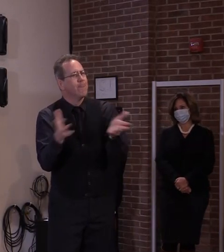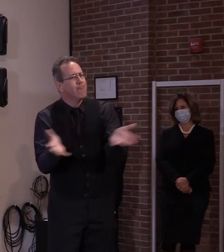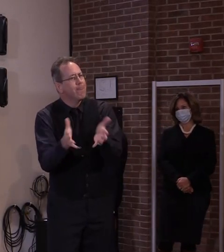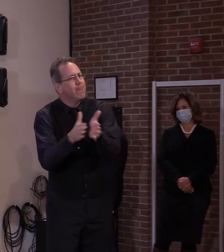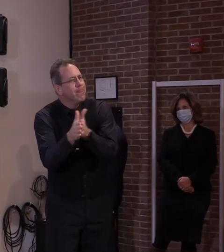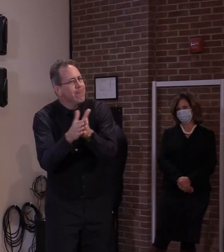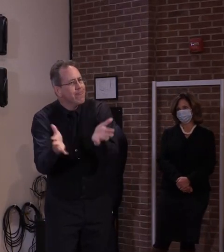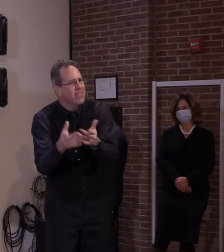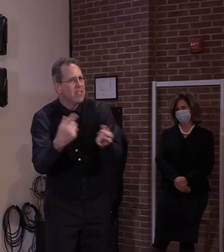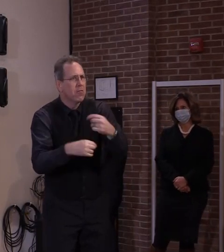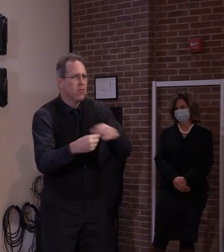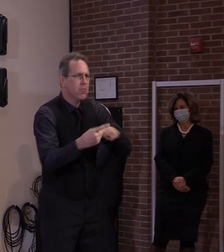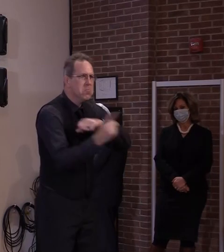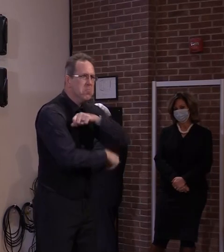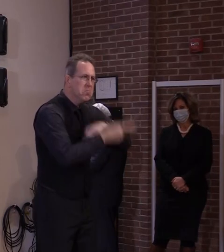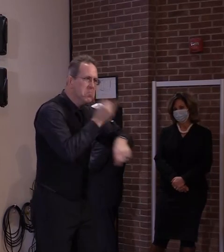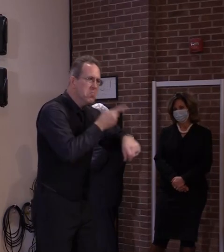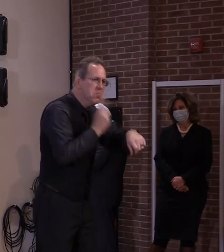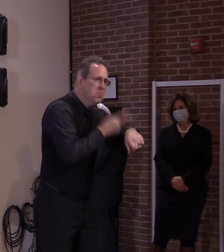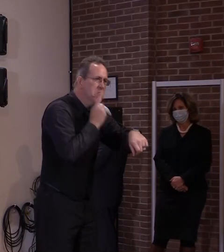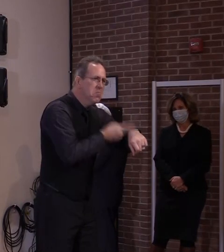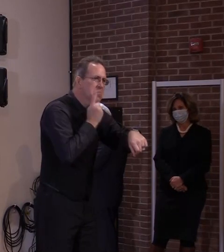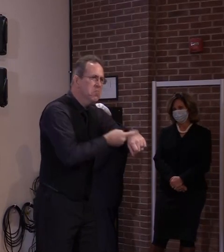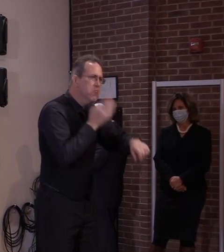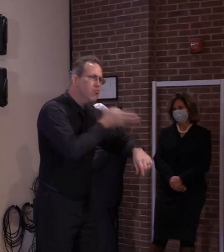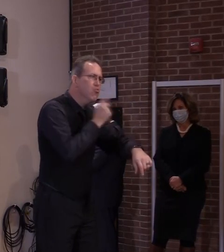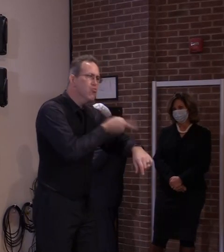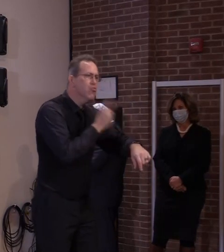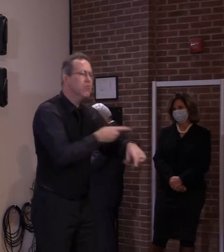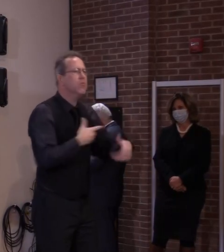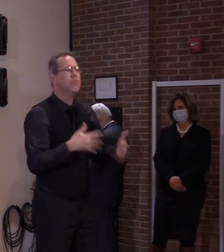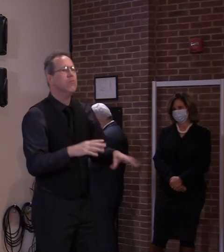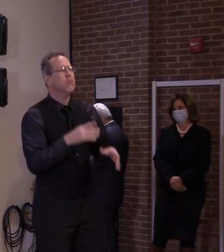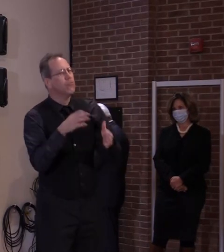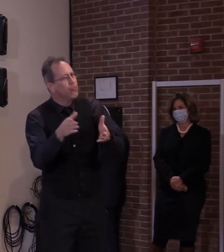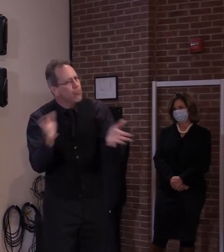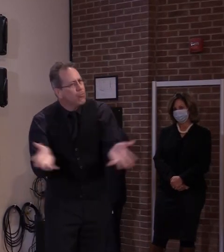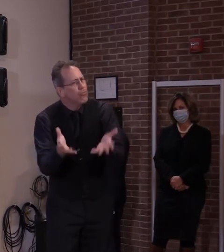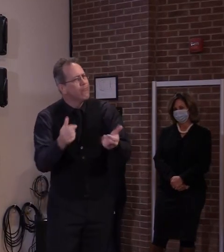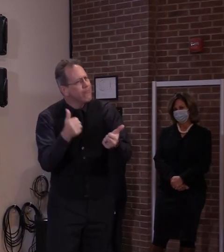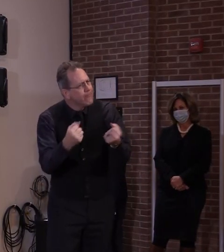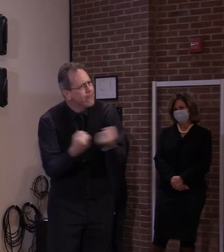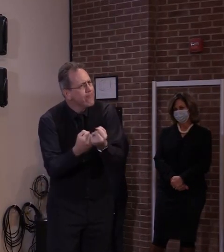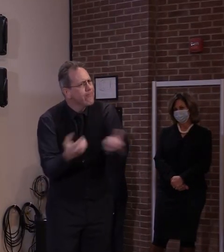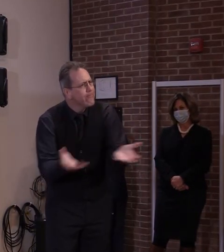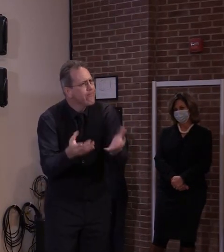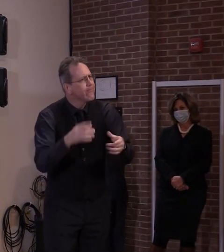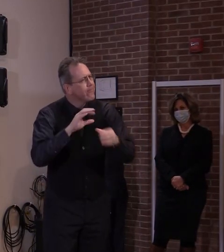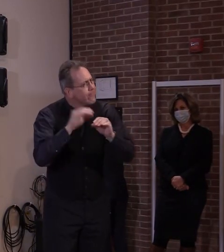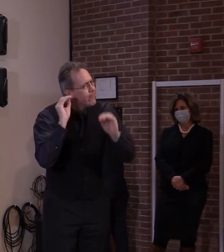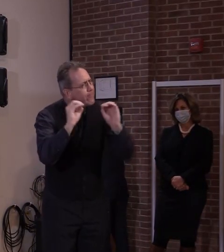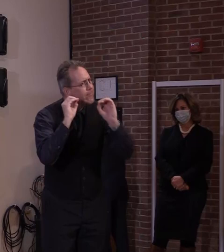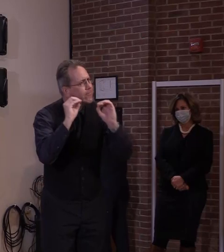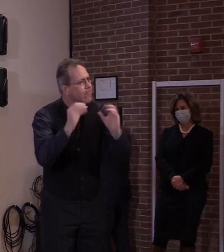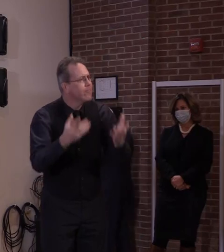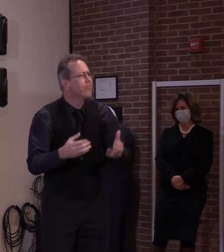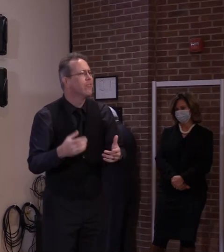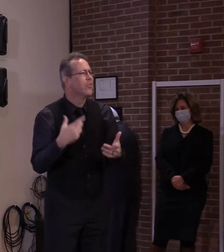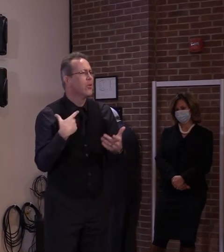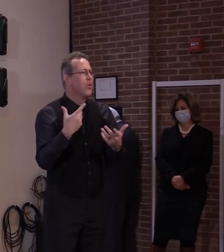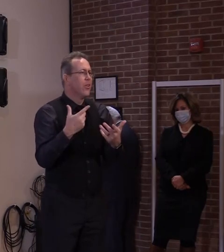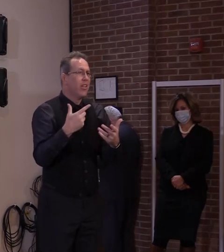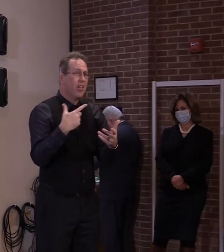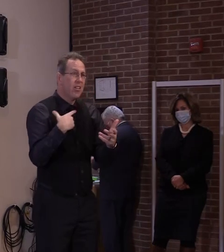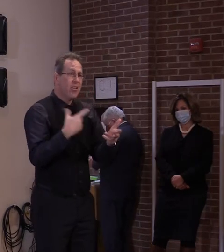just only allow customers in who have been vaccinated, I think, is a good strategy, encouraging that guidance and so